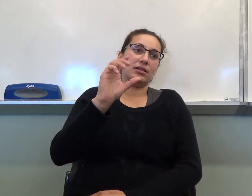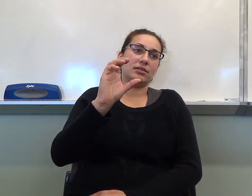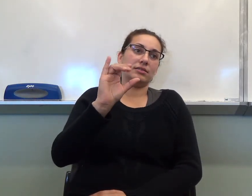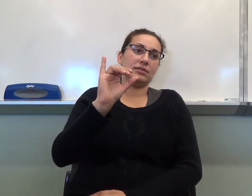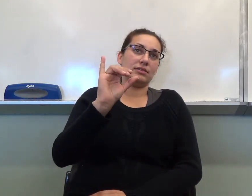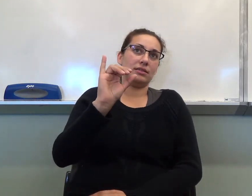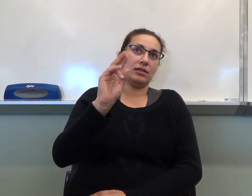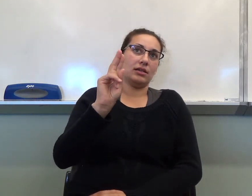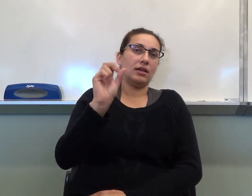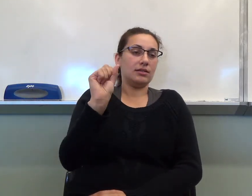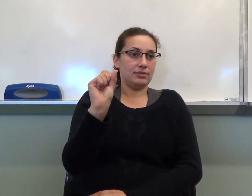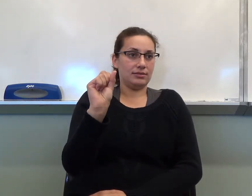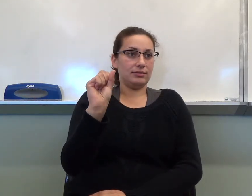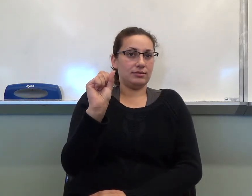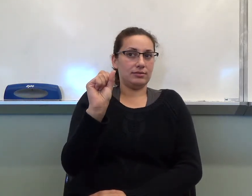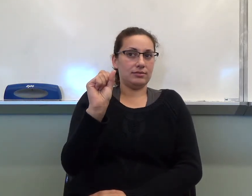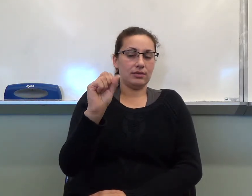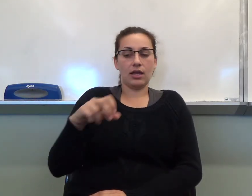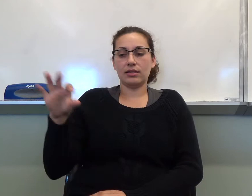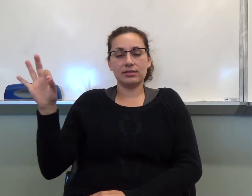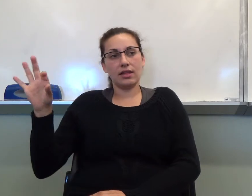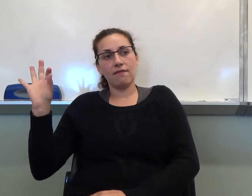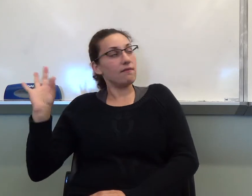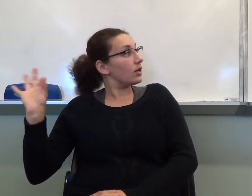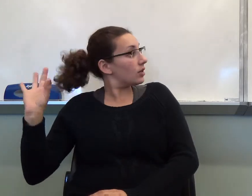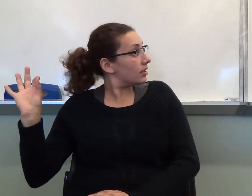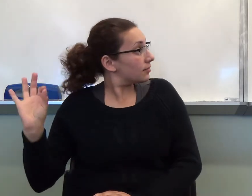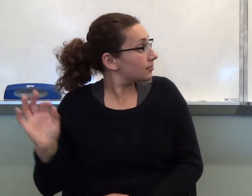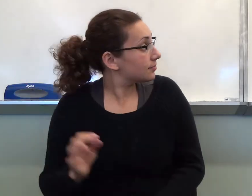and this is Fahrenheit. And